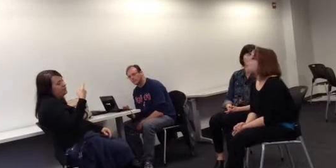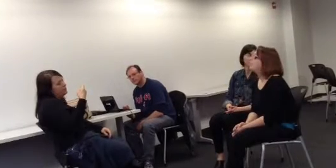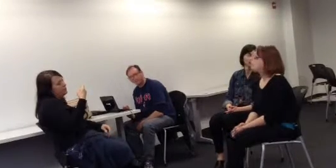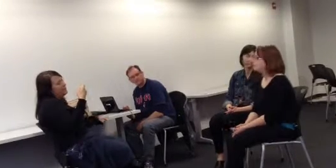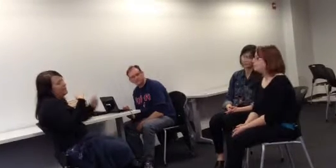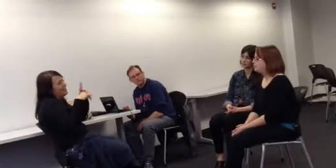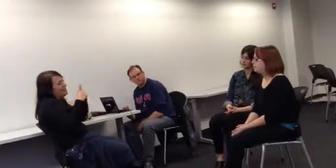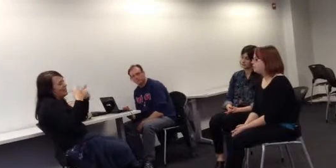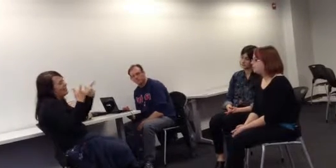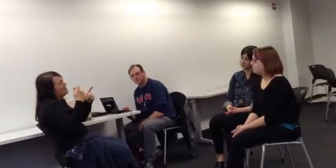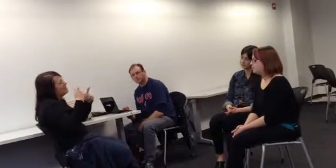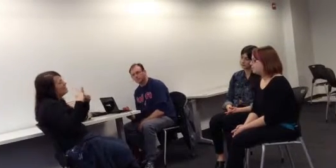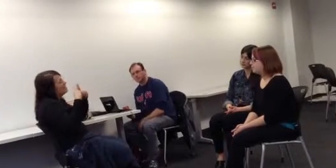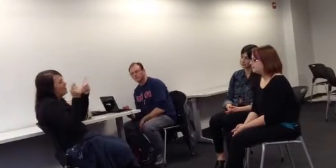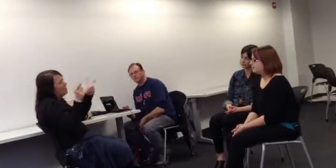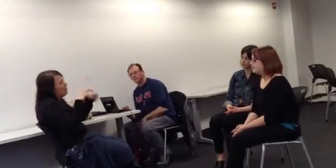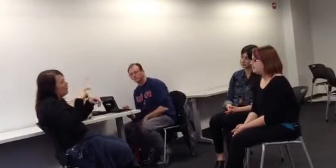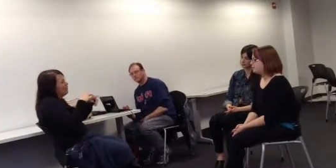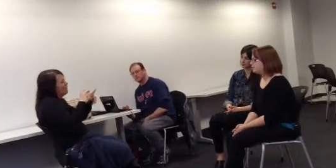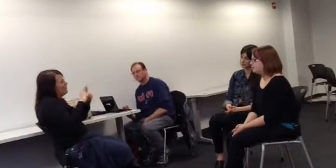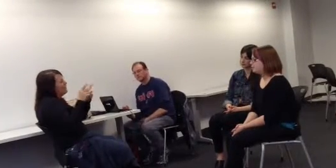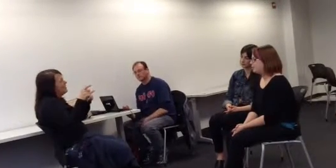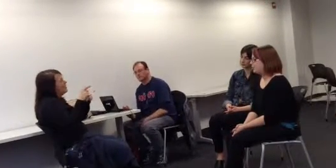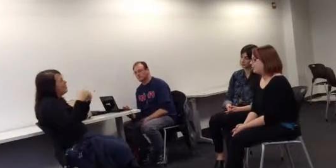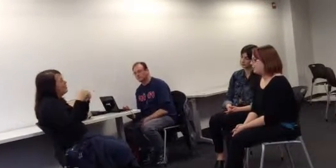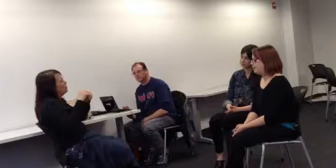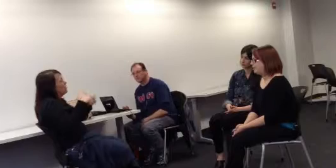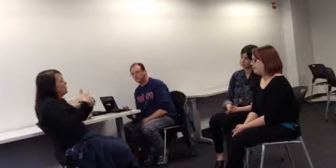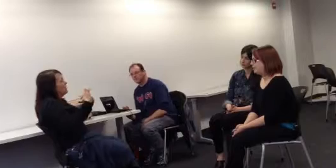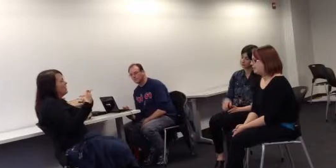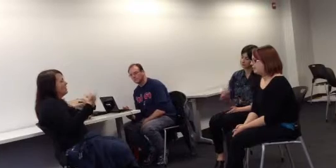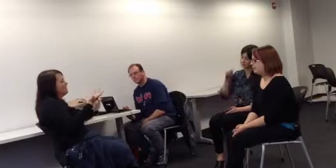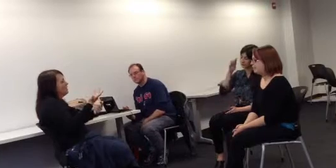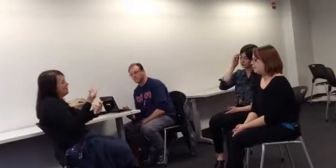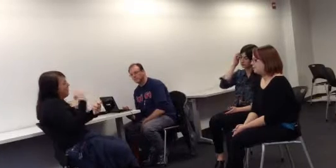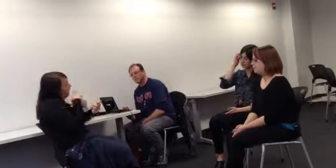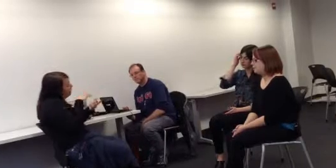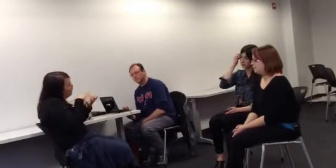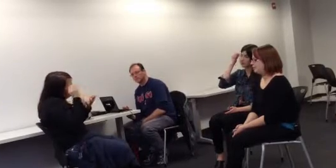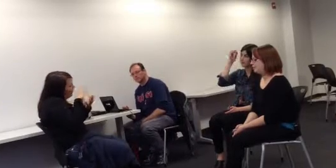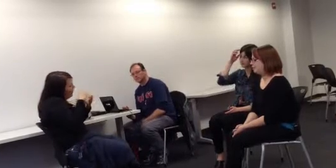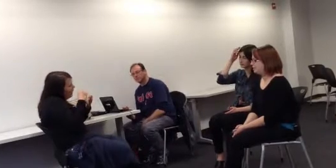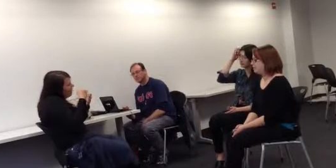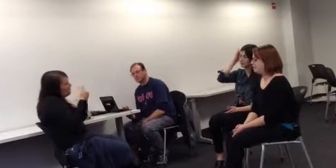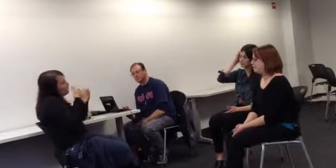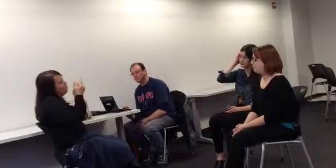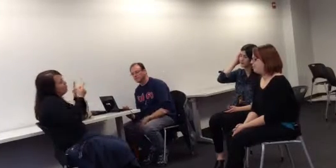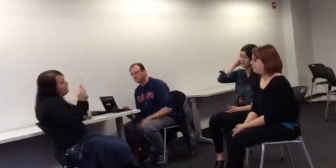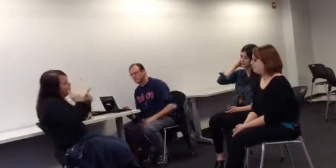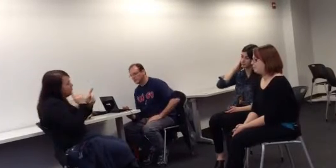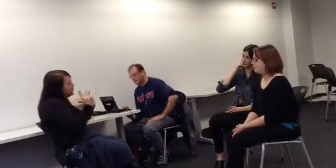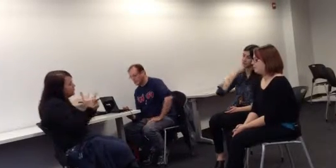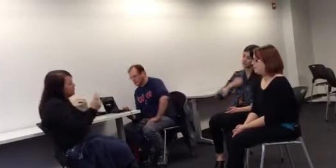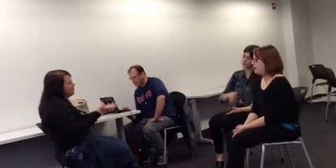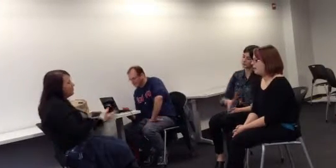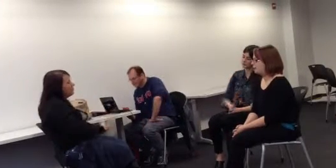like Belgium, sign language, it's a lot different. It's much more challenging to communicate with people in there. I have to